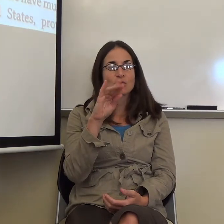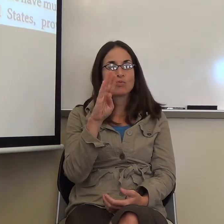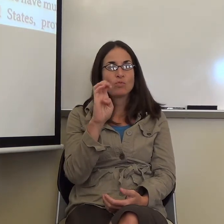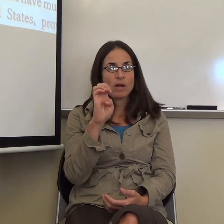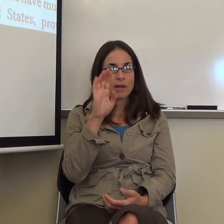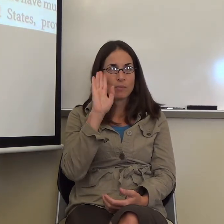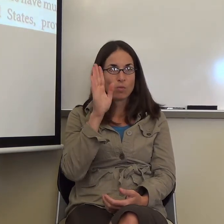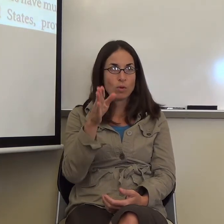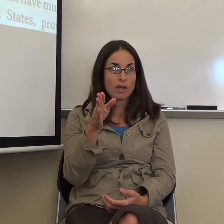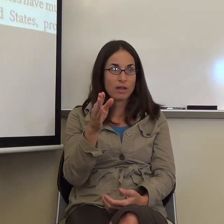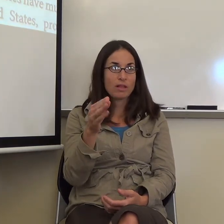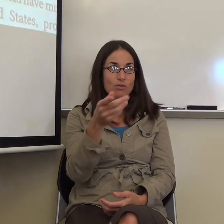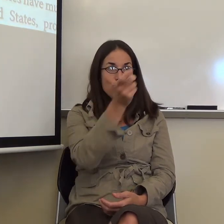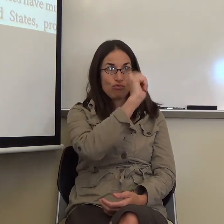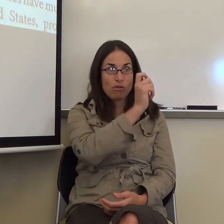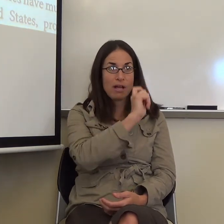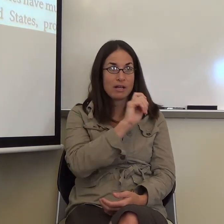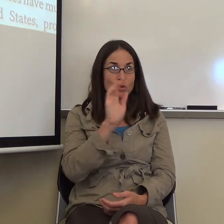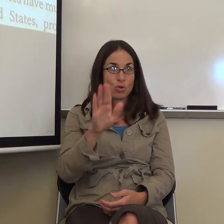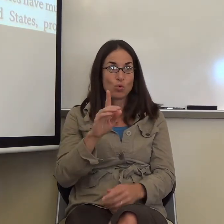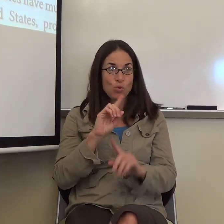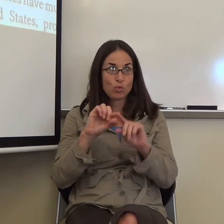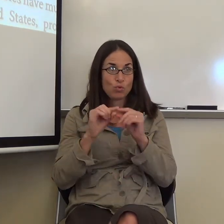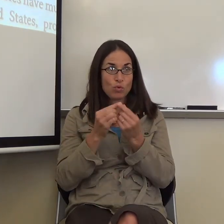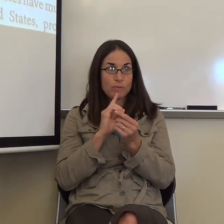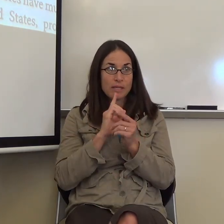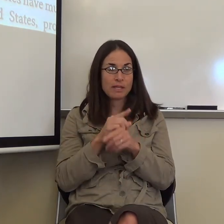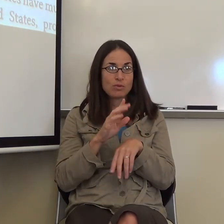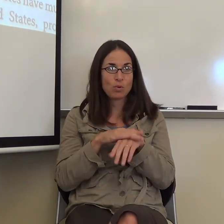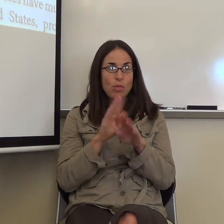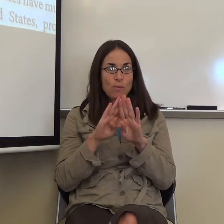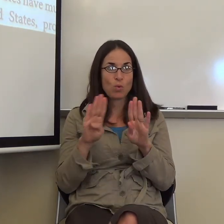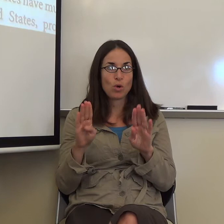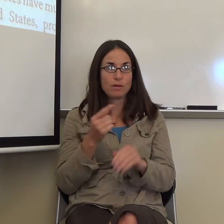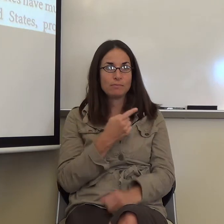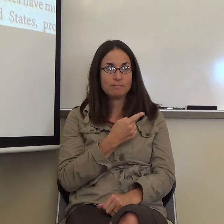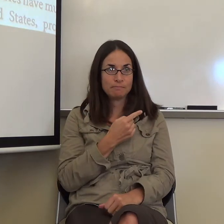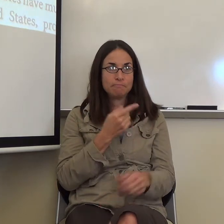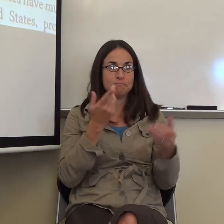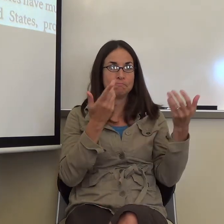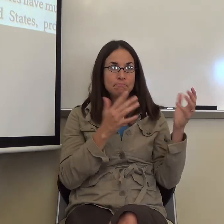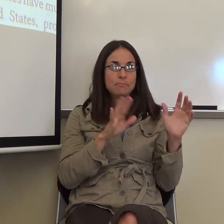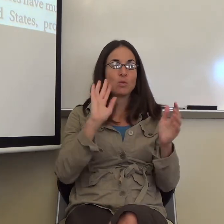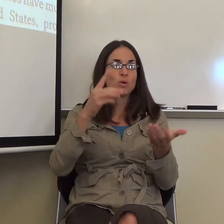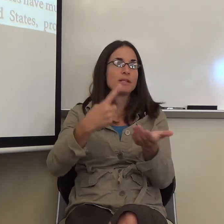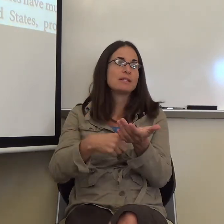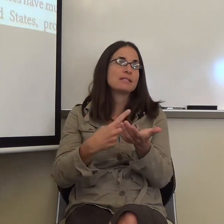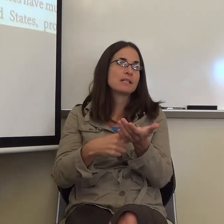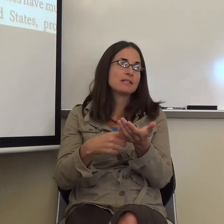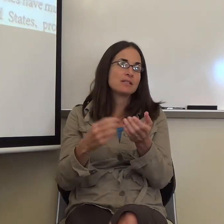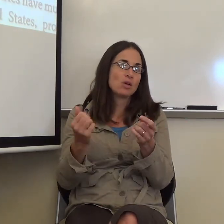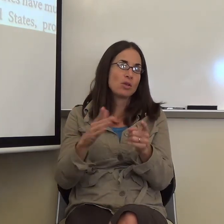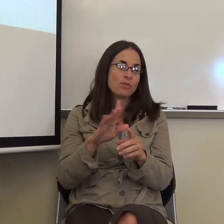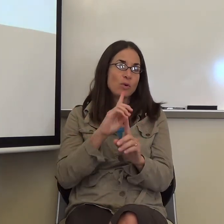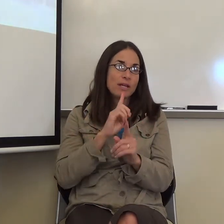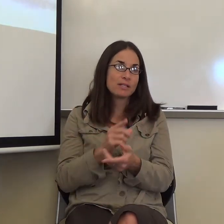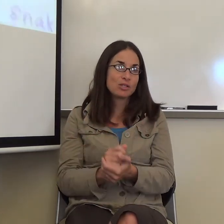write your answer on the board. And then we're going to discuss them, okay? We're going to discuss all the answers. So let's go on a break till